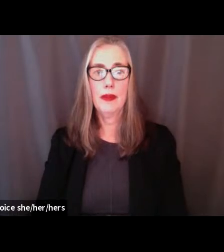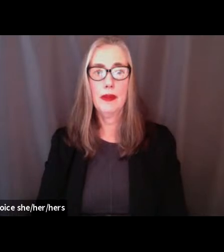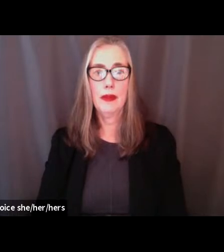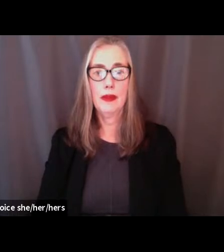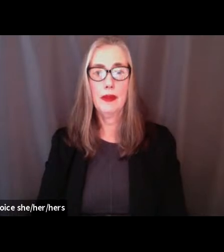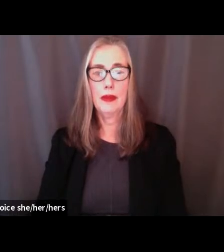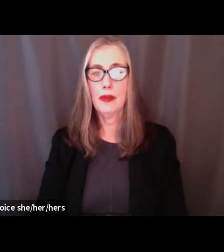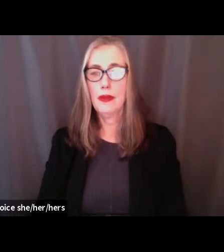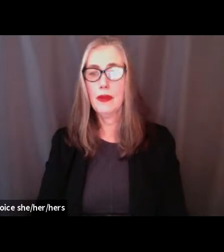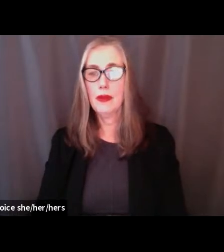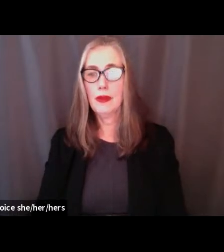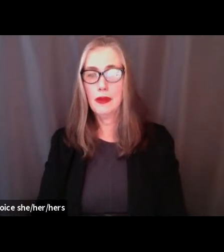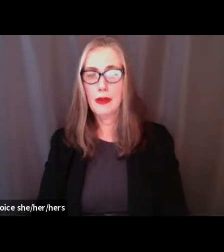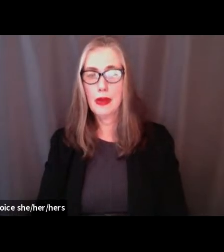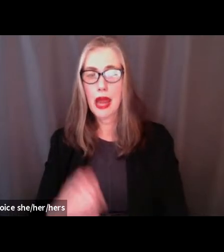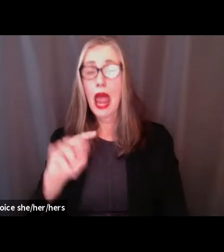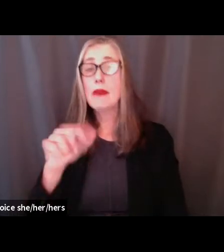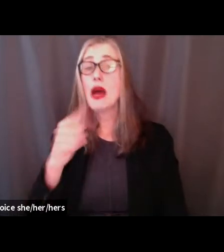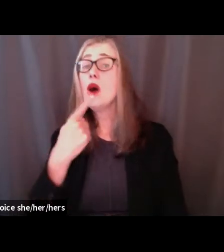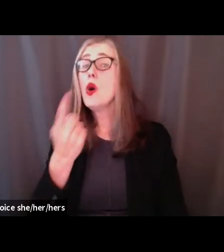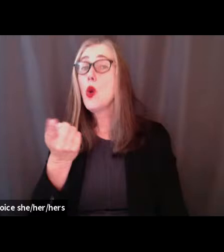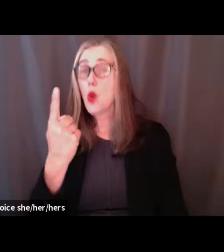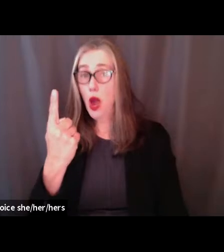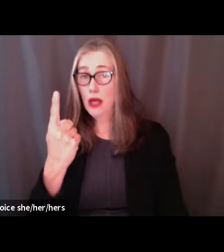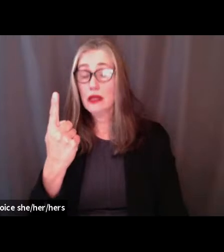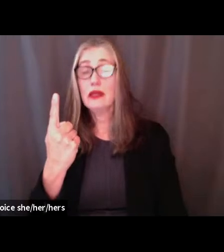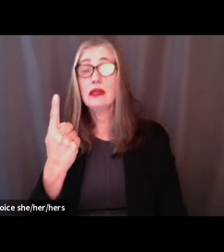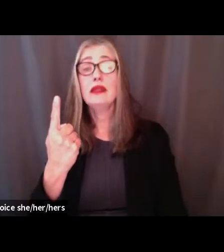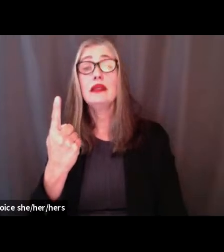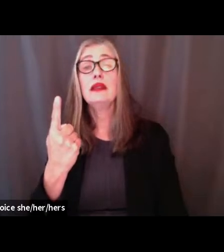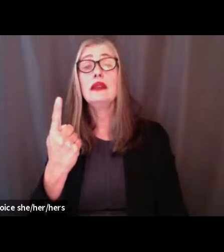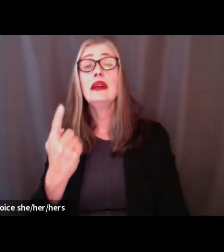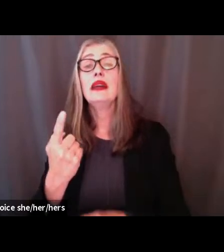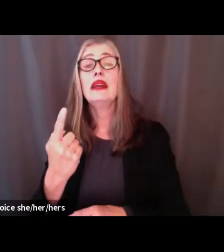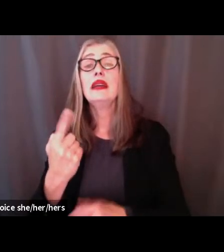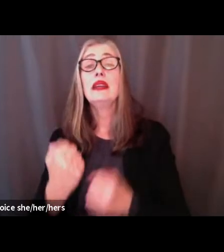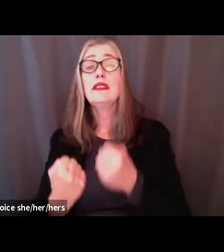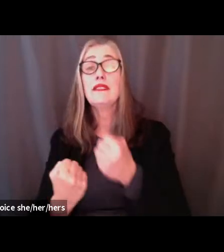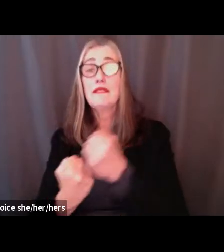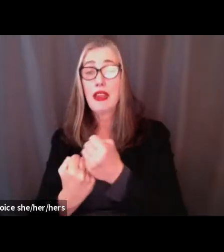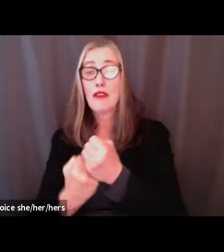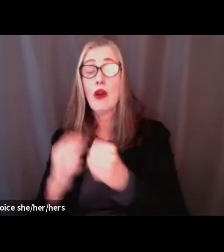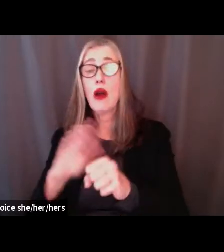So there's 1 in favor on the phone. All right, let's lower that.